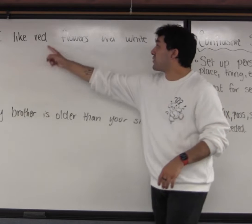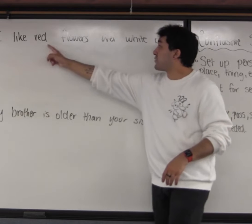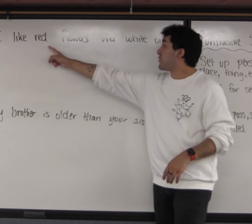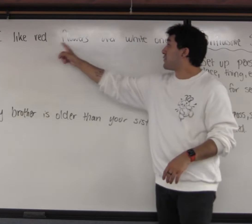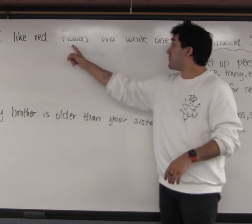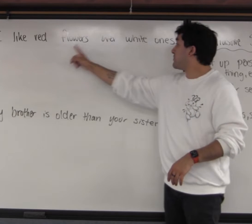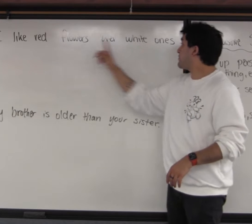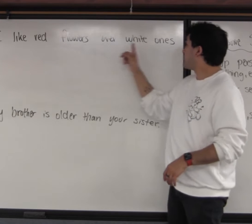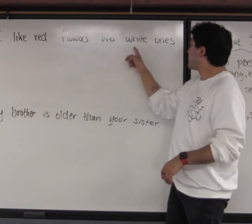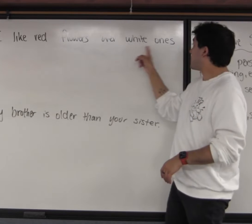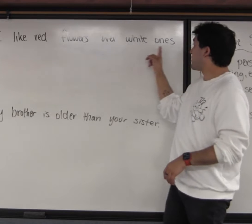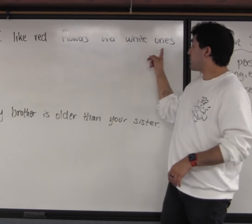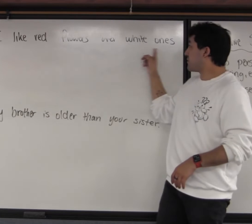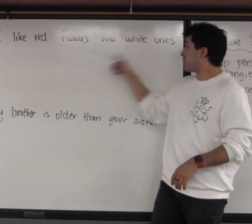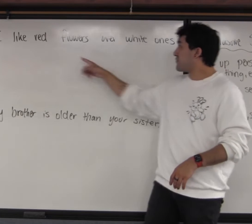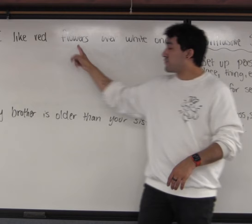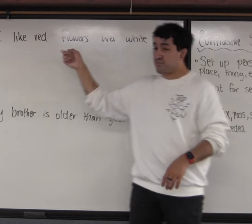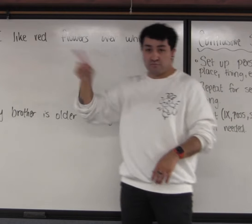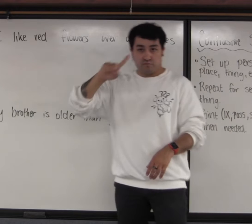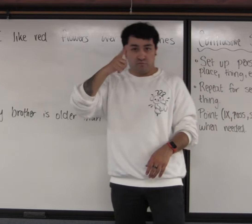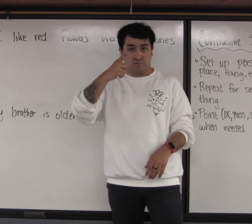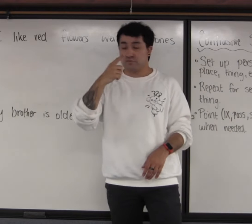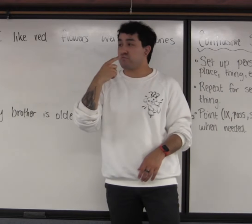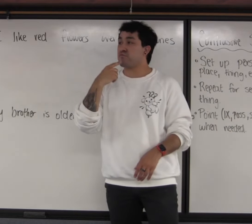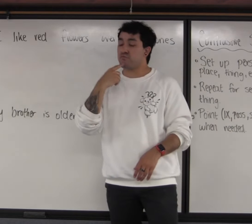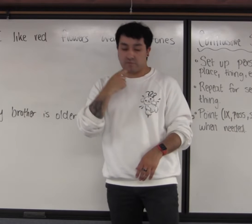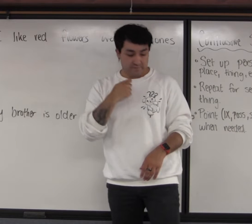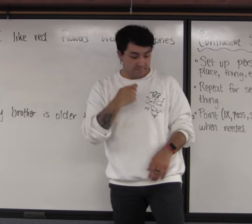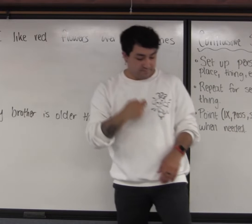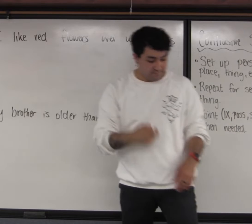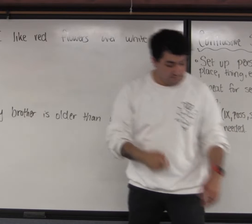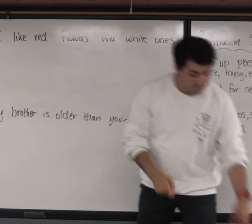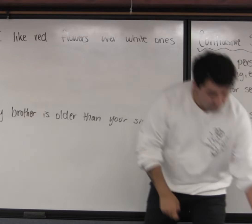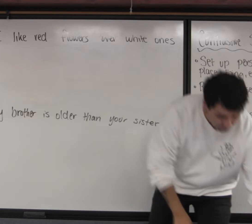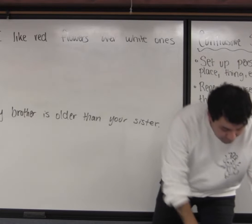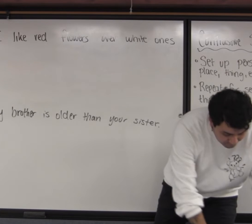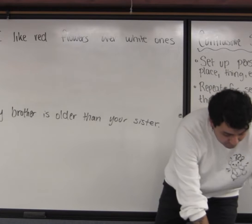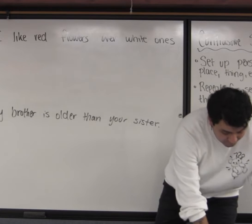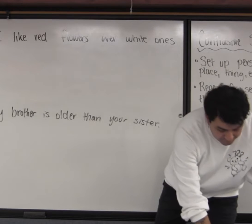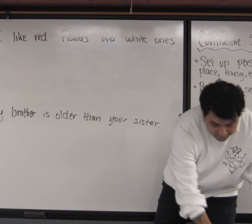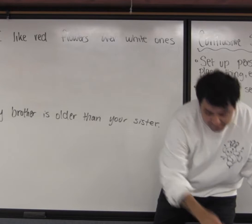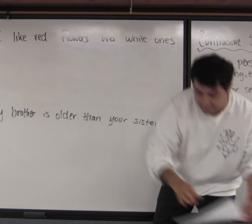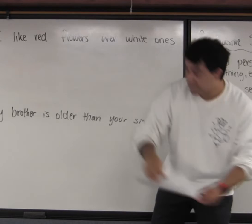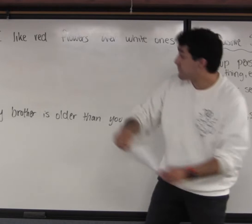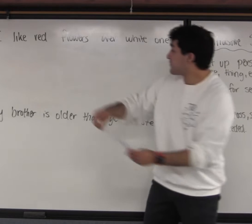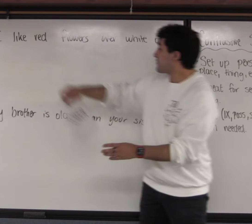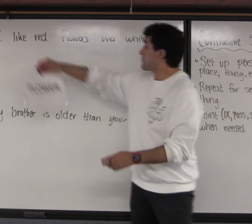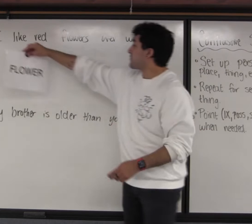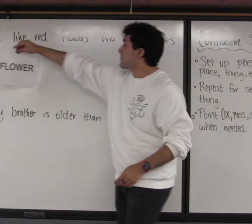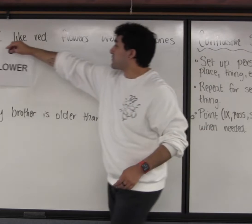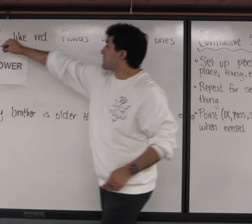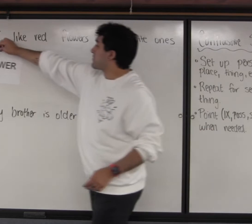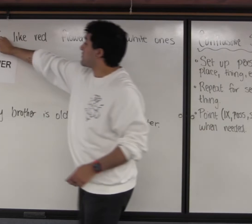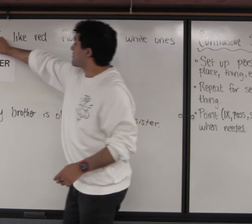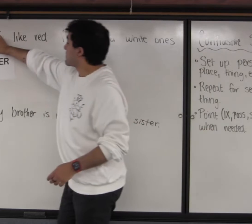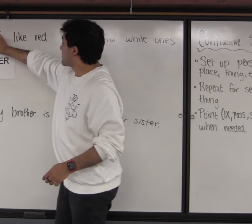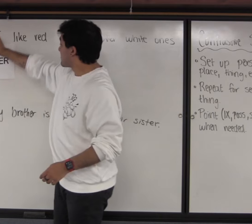contrasted structure. We have two things that we're going to compare, so we can contrast them. So the first thing we got is